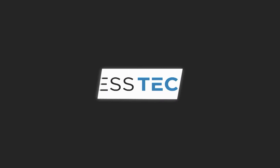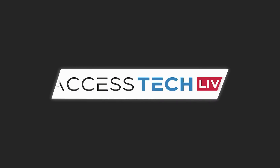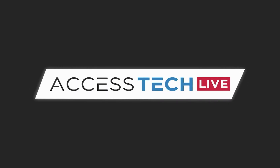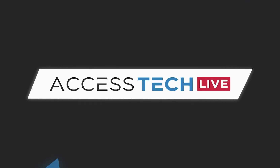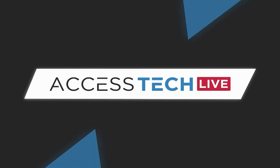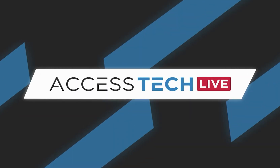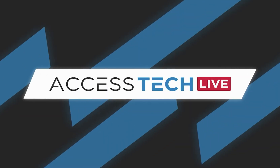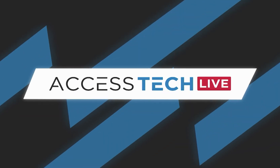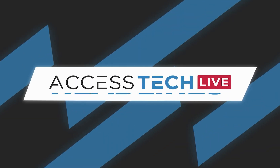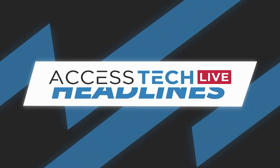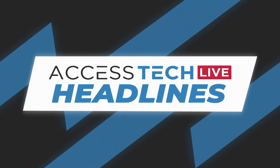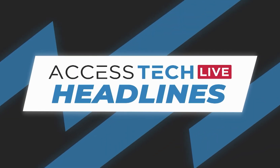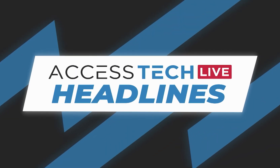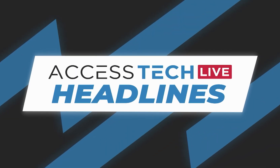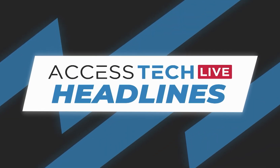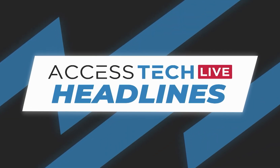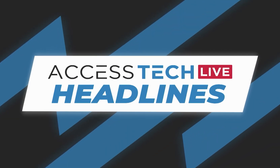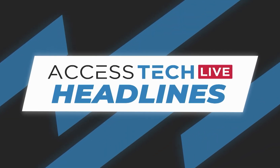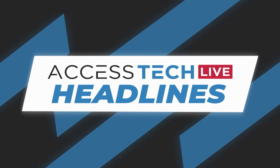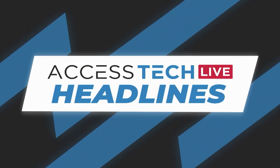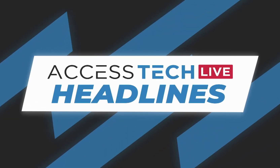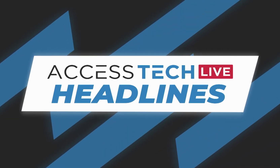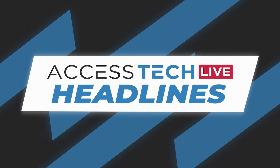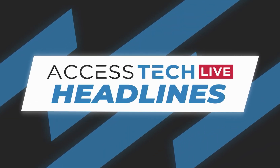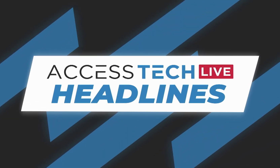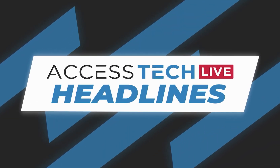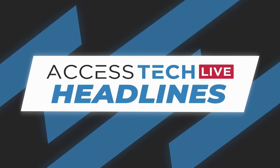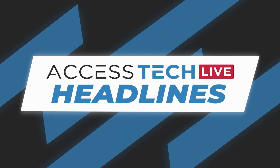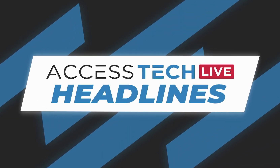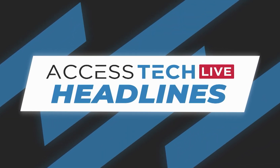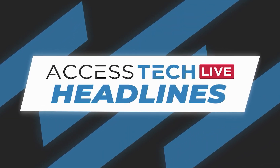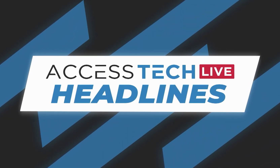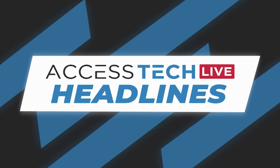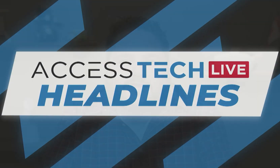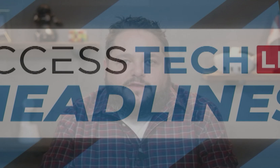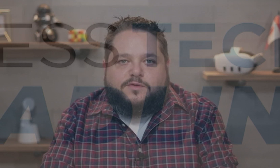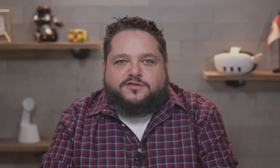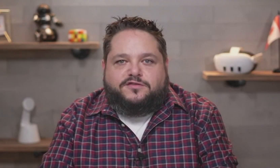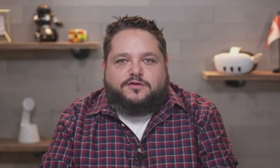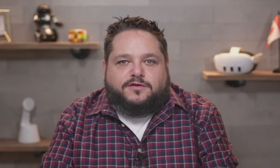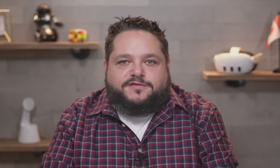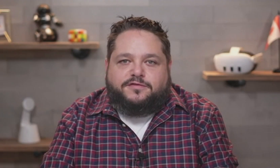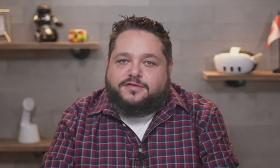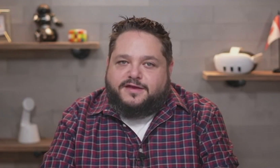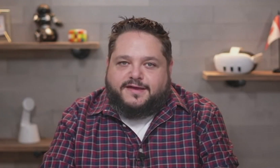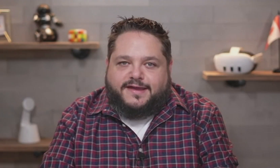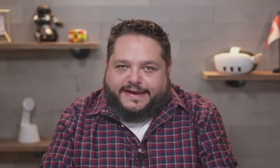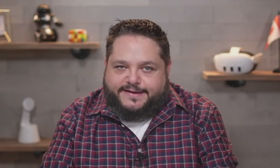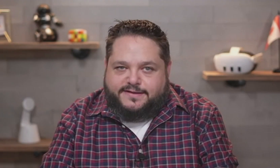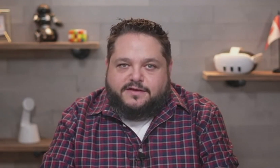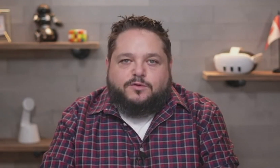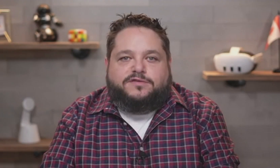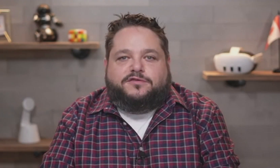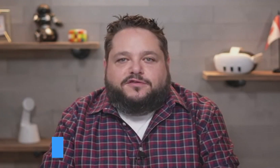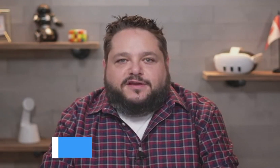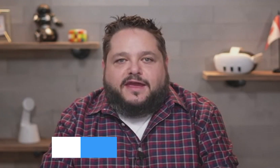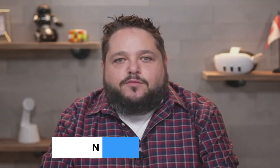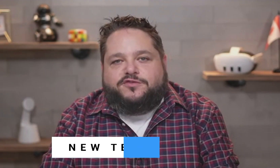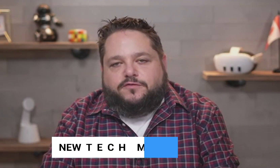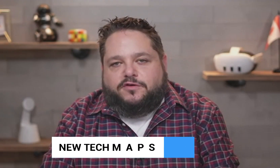Now, Access Tech Live headlines. So you think sign language is universal? Think again. Researchers at Cambridge